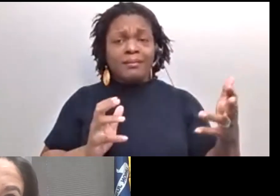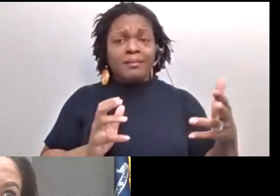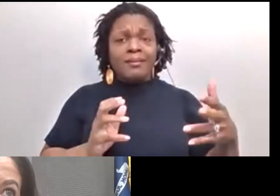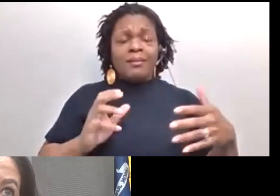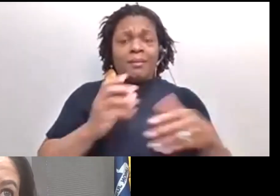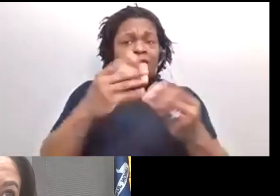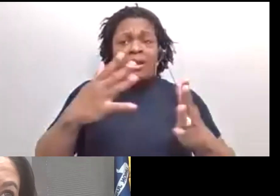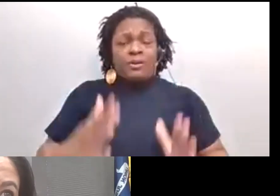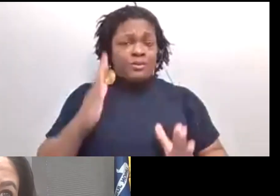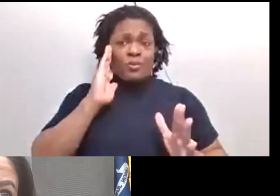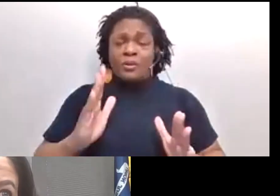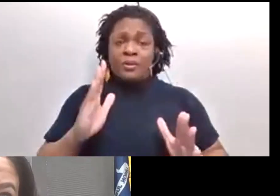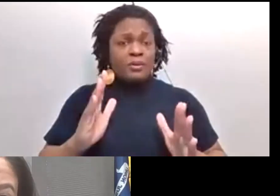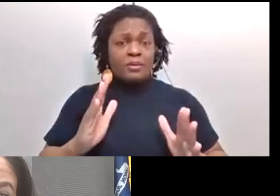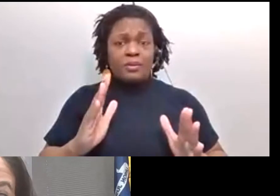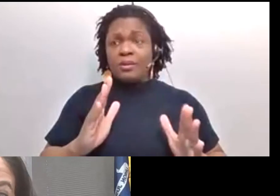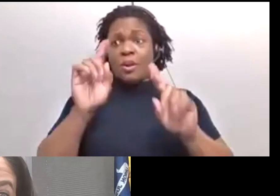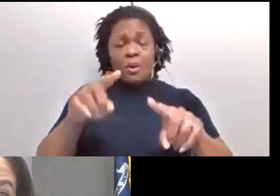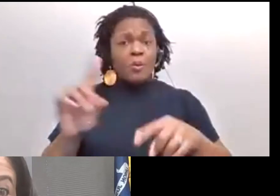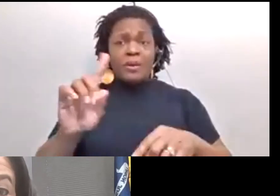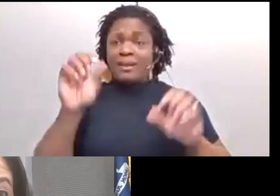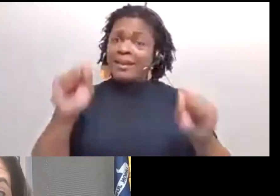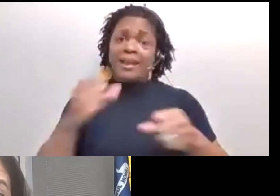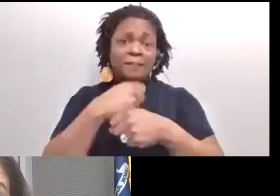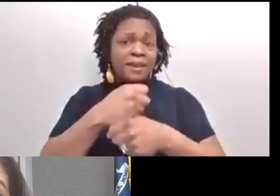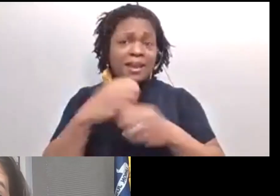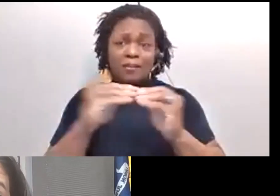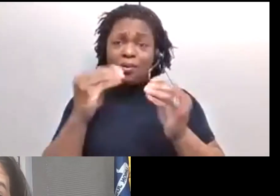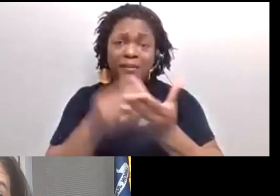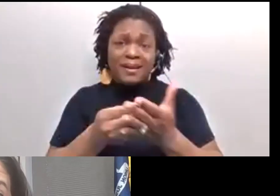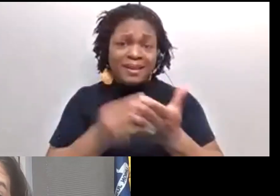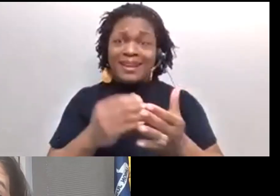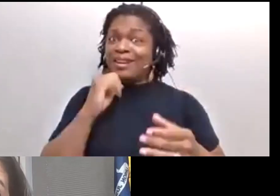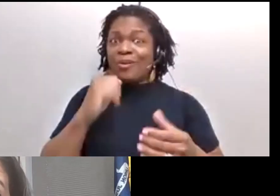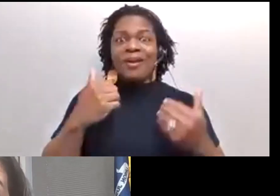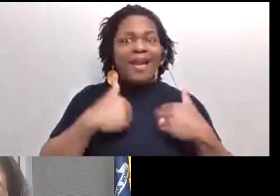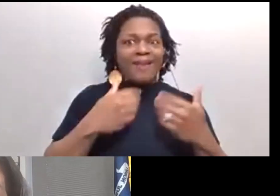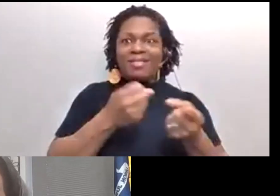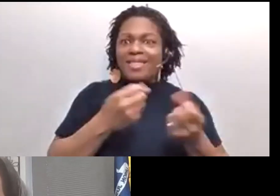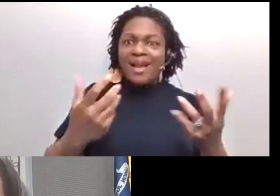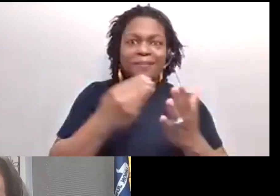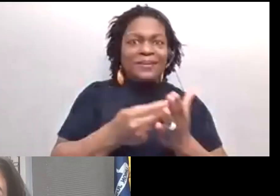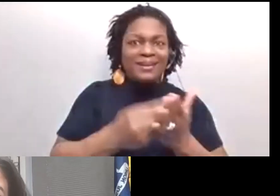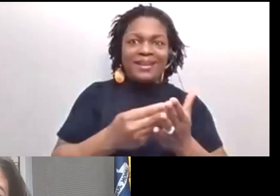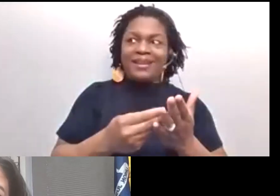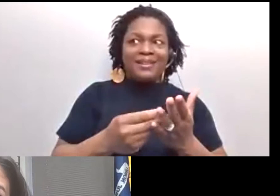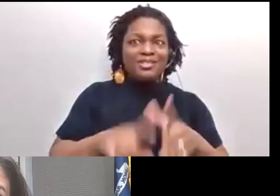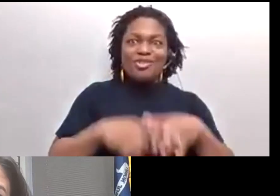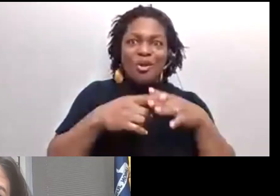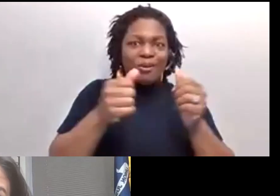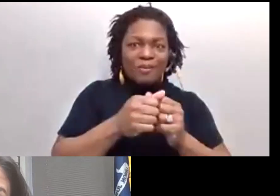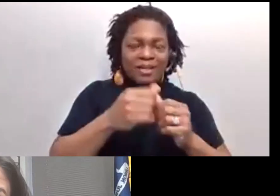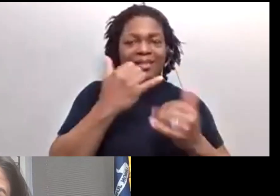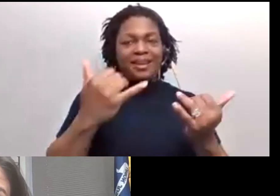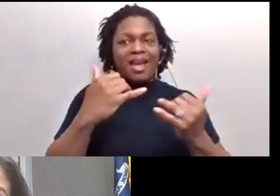providers are gonna go to where they can make more money, and they don't make much money to begin with. So I can't fault them for doing so. We